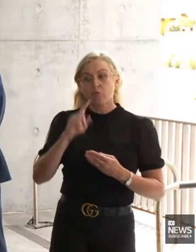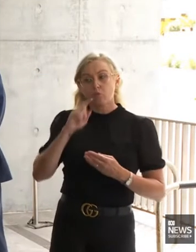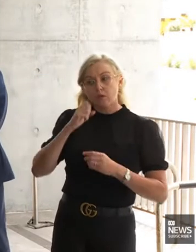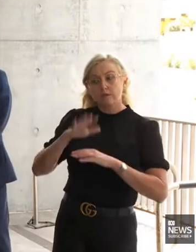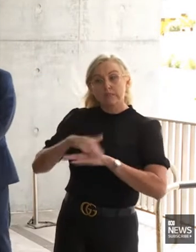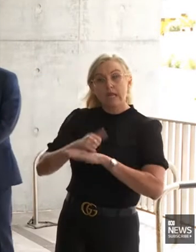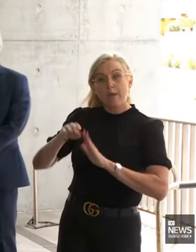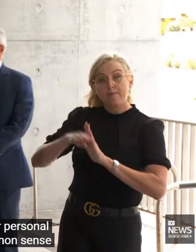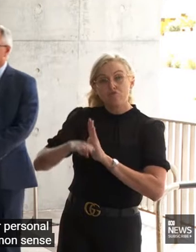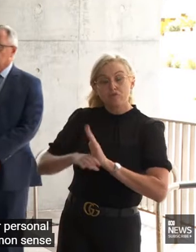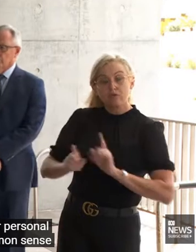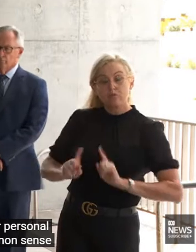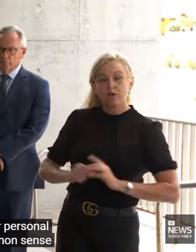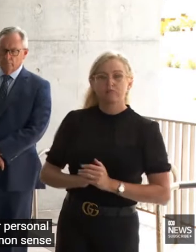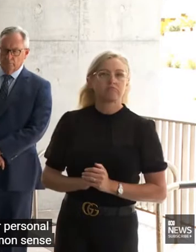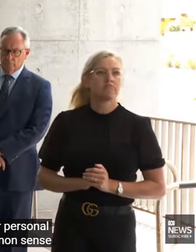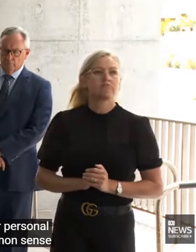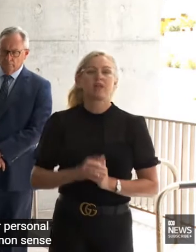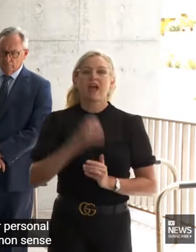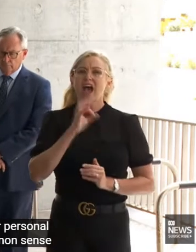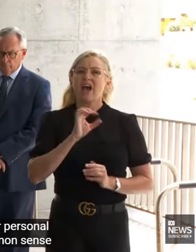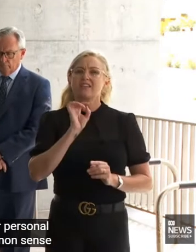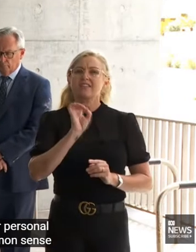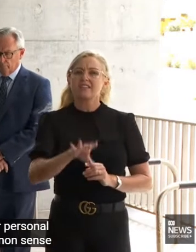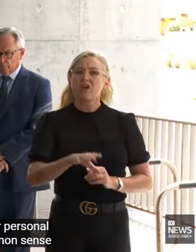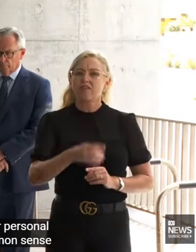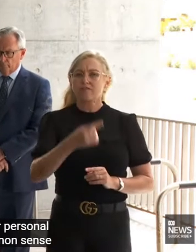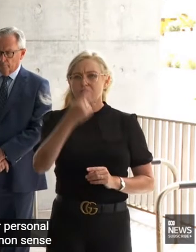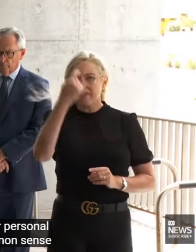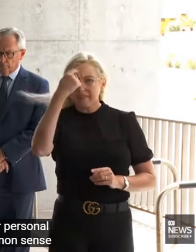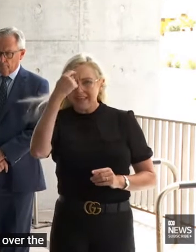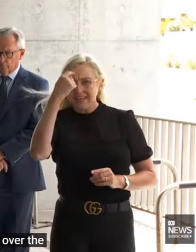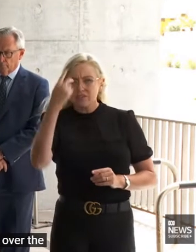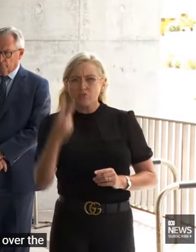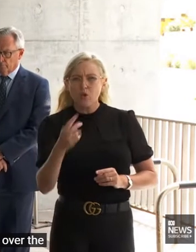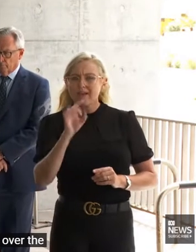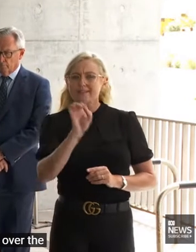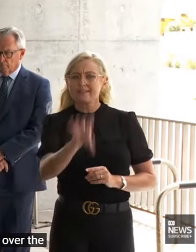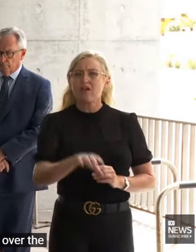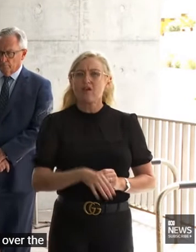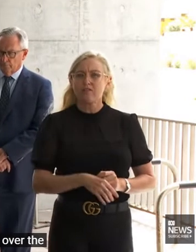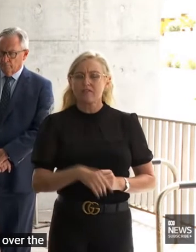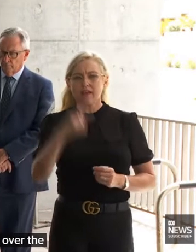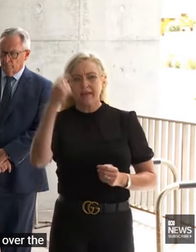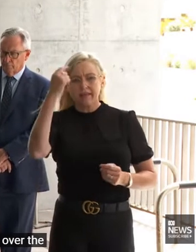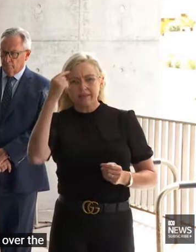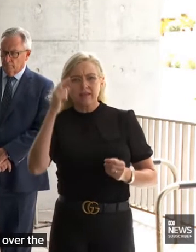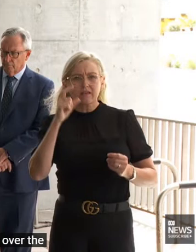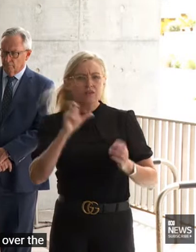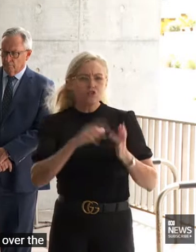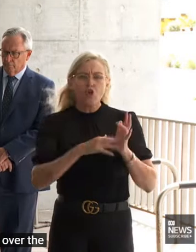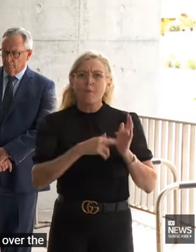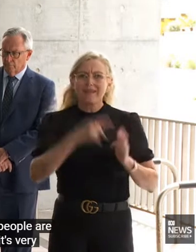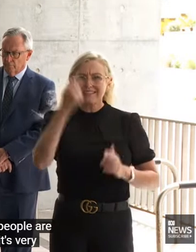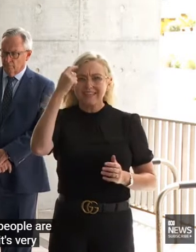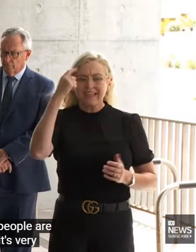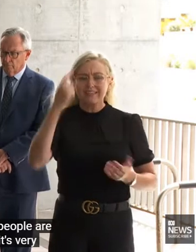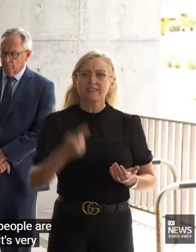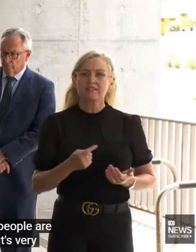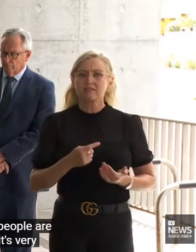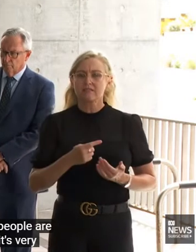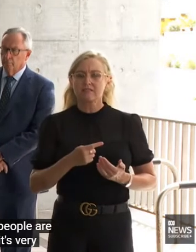We're just asking, personal responsibility and common sense, and just be cautious over the Christmas break. And people are doing that already. It's very clear